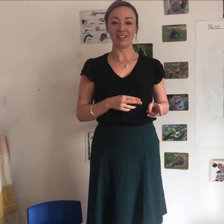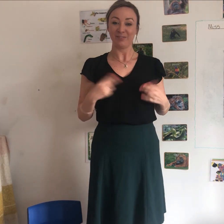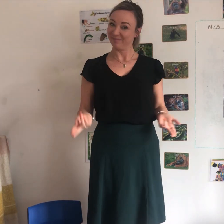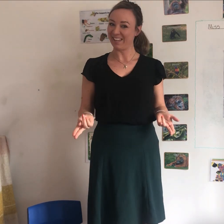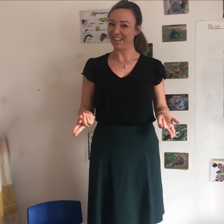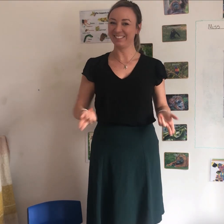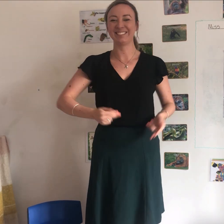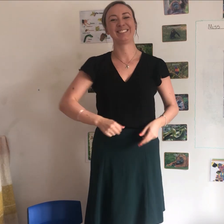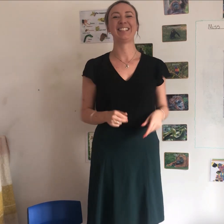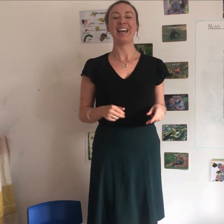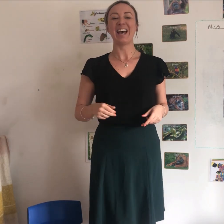Then